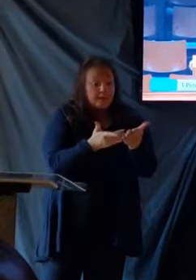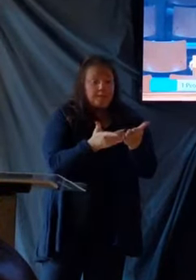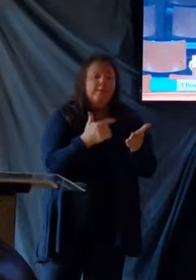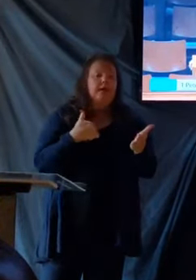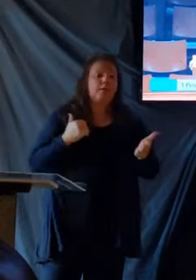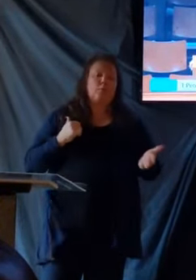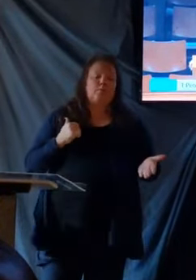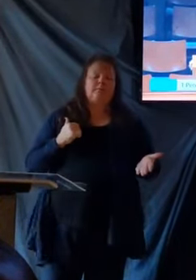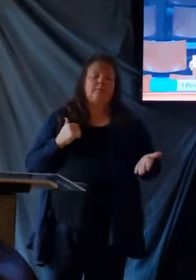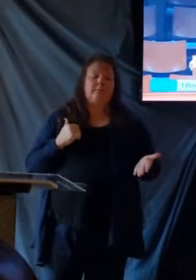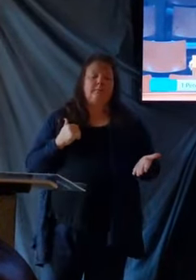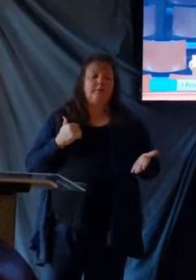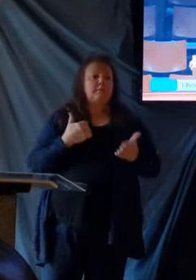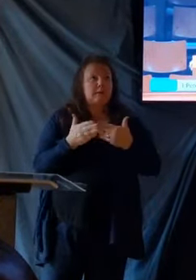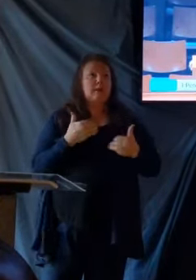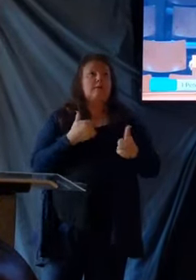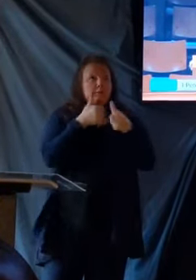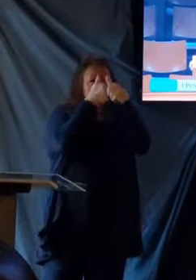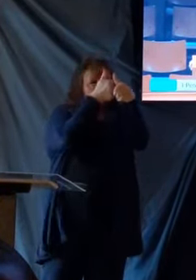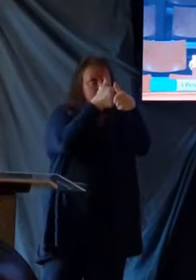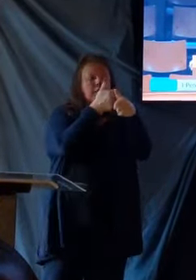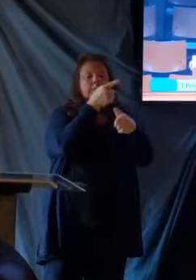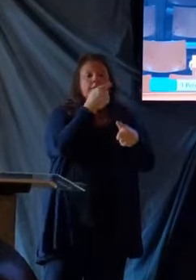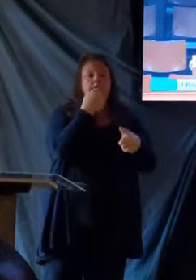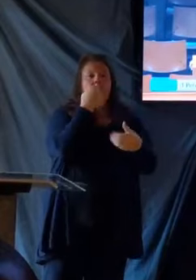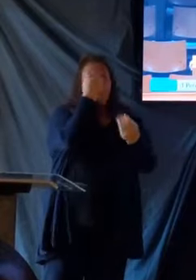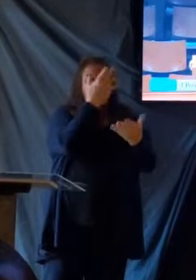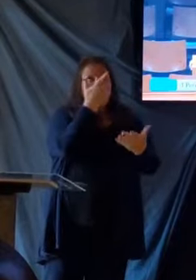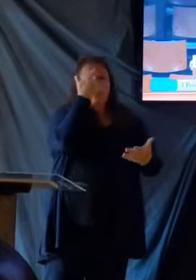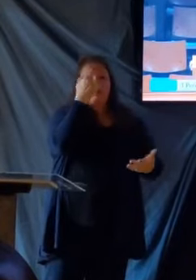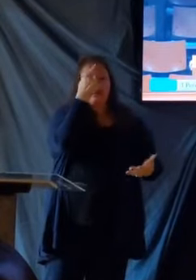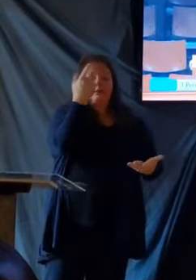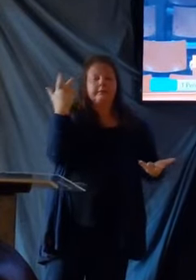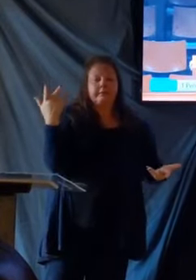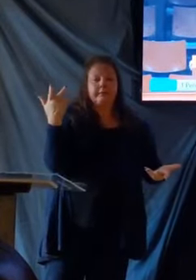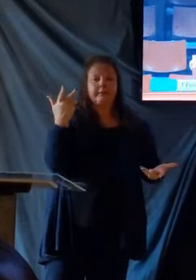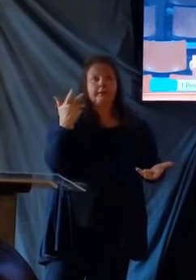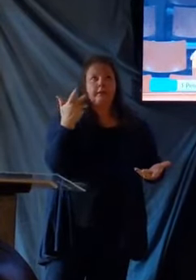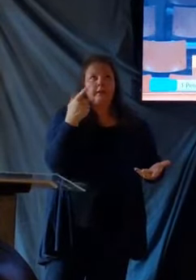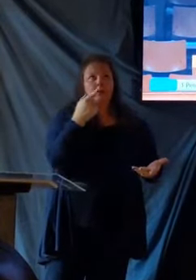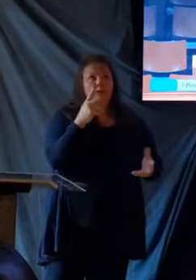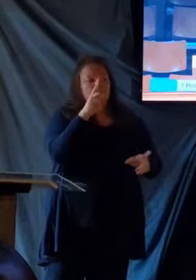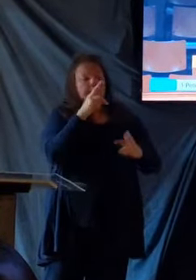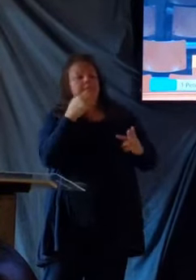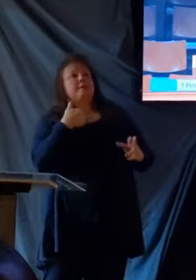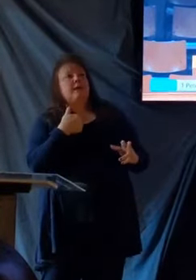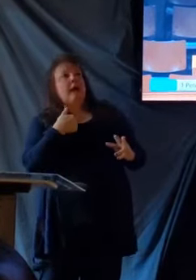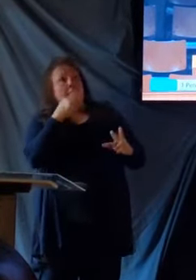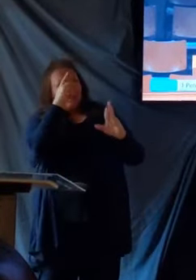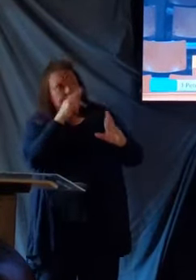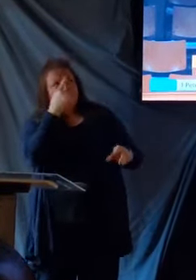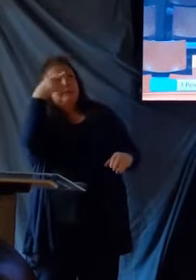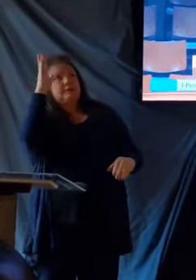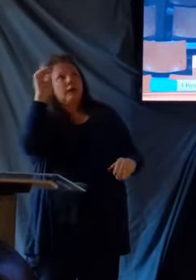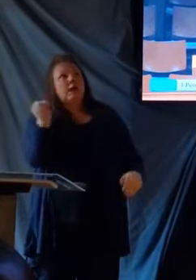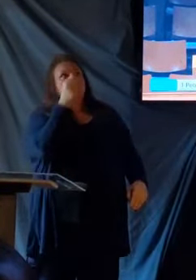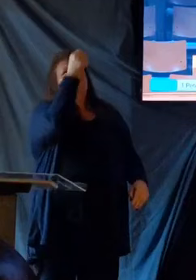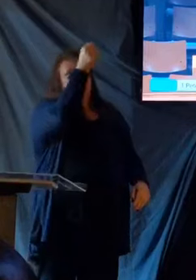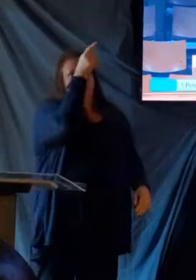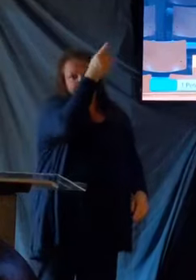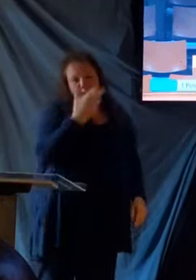do it. Otherwise, you do it. You don't obey them because they're respectful. You respect them because God has put them